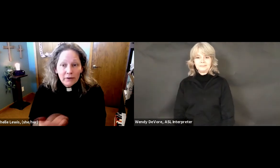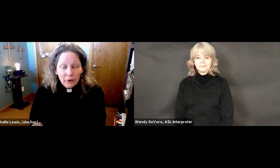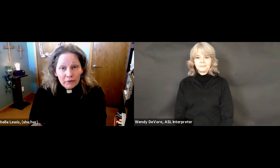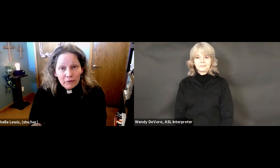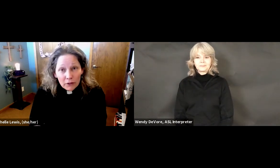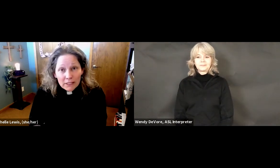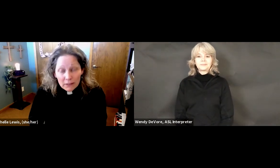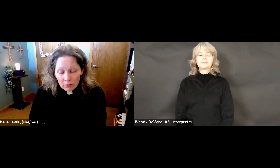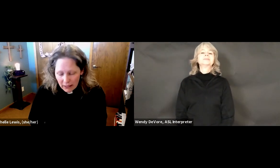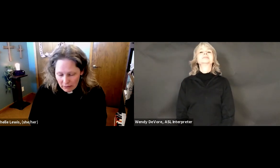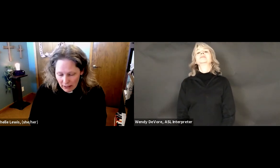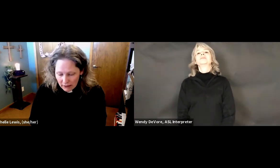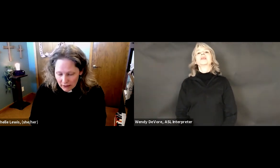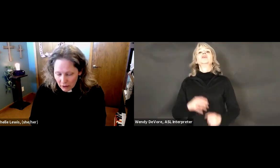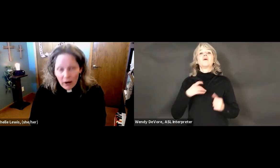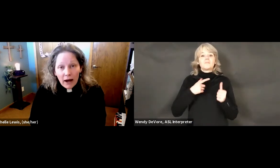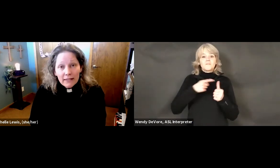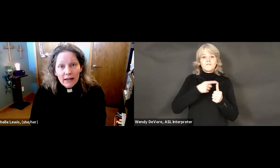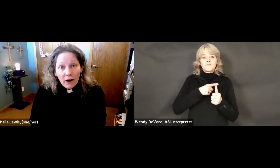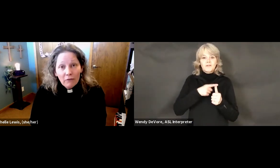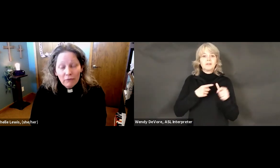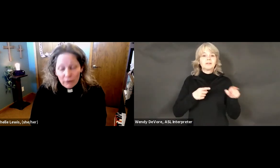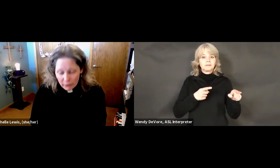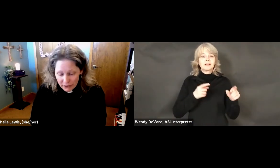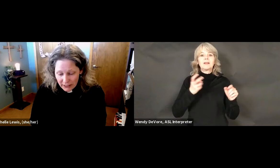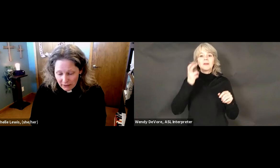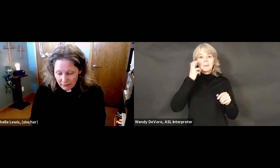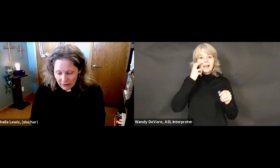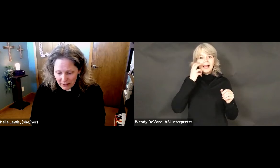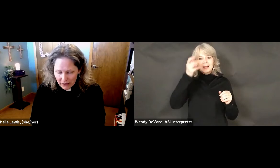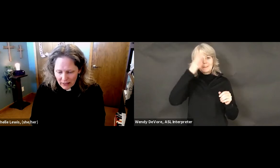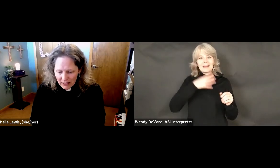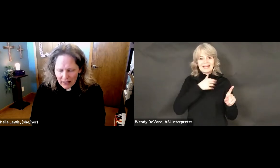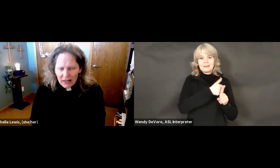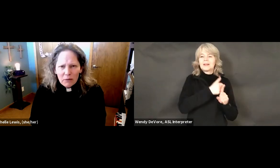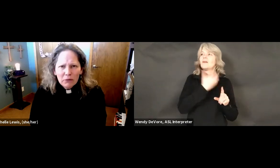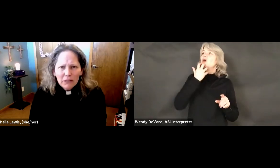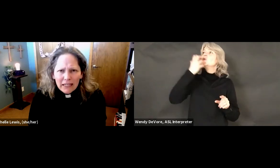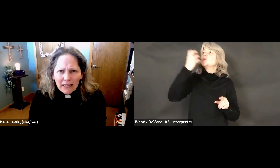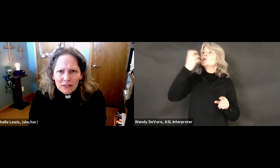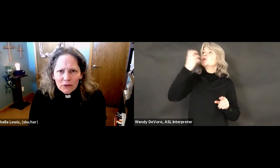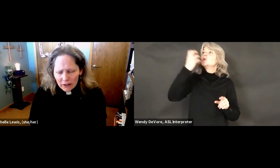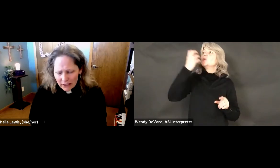Now, I'll note first, the blind man cries out for mercy.